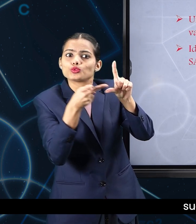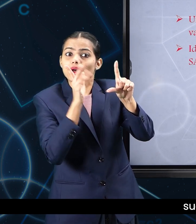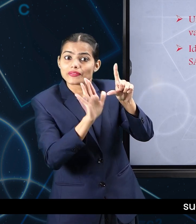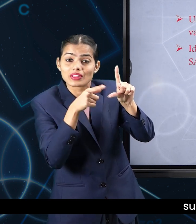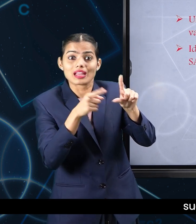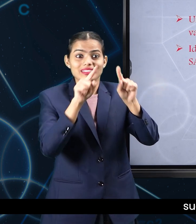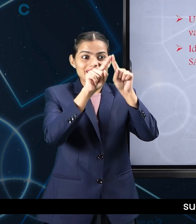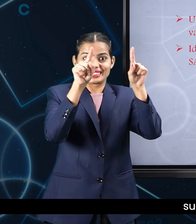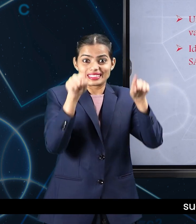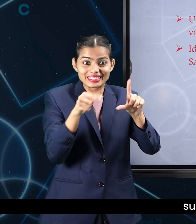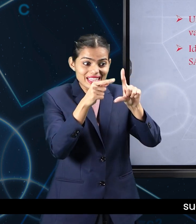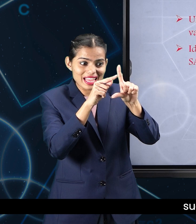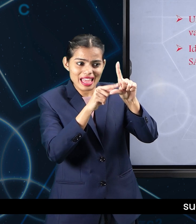and side-side-side.